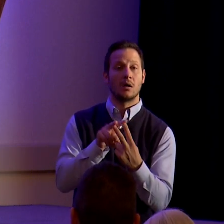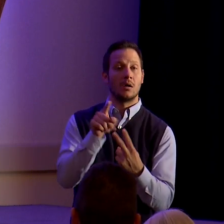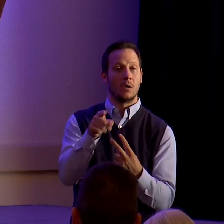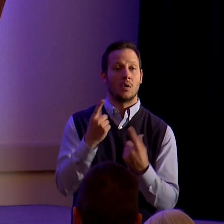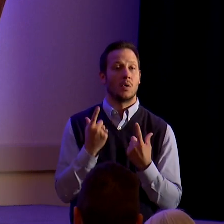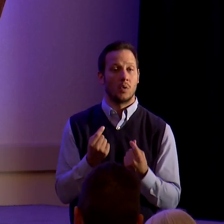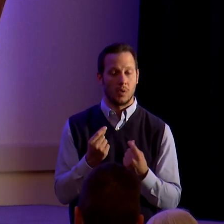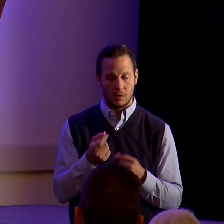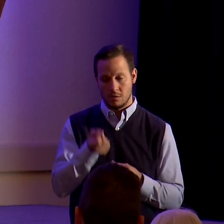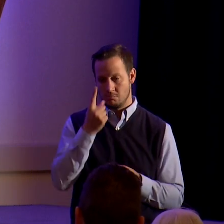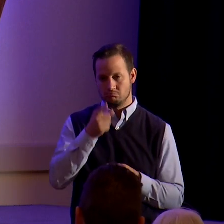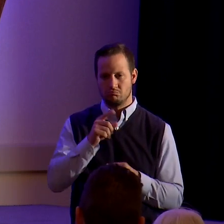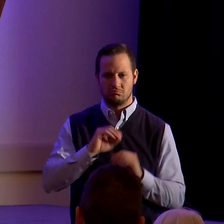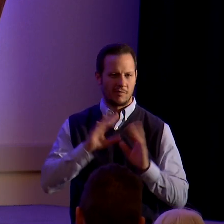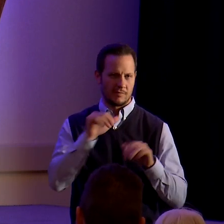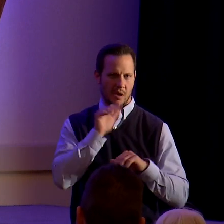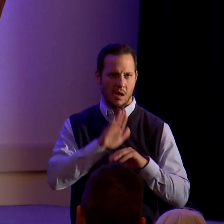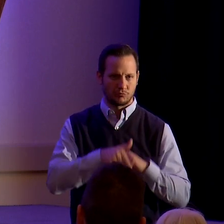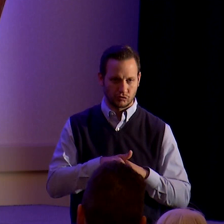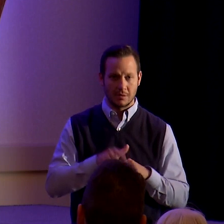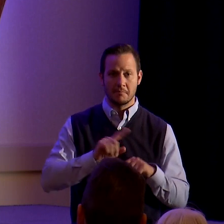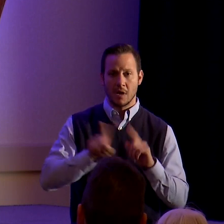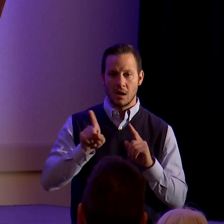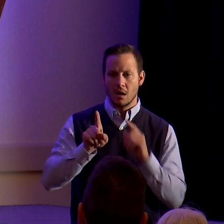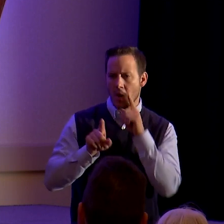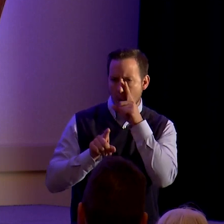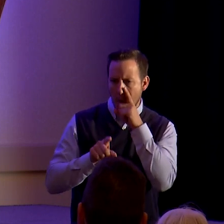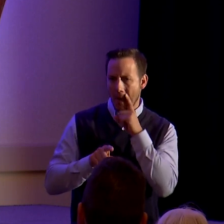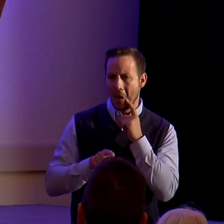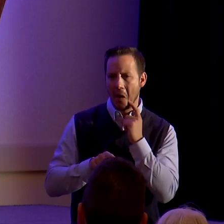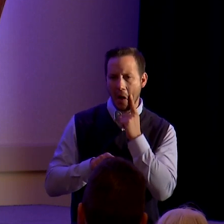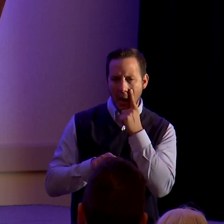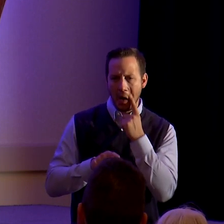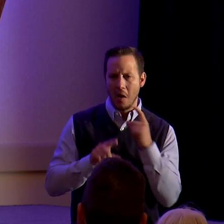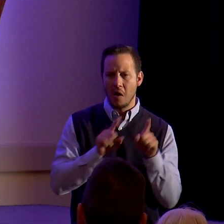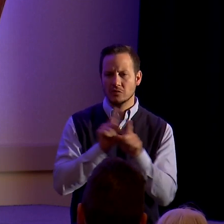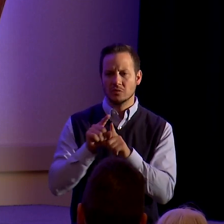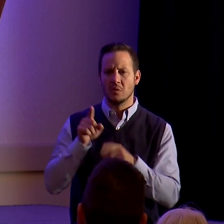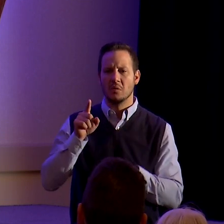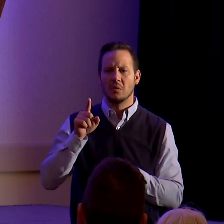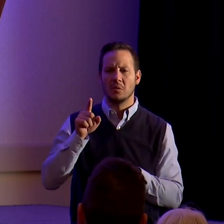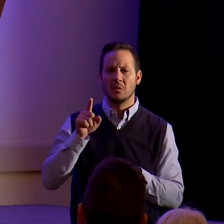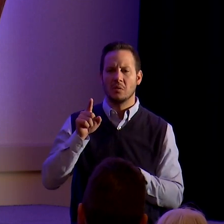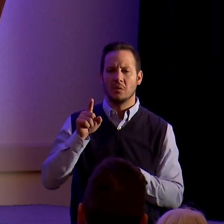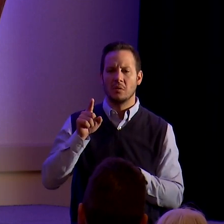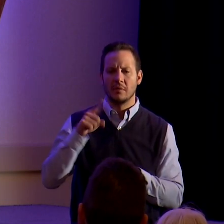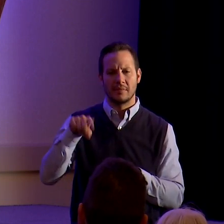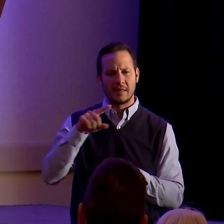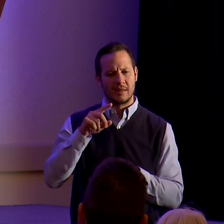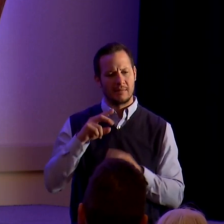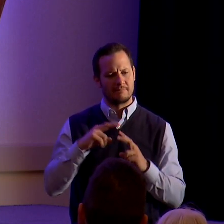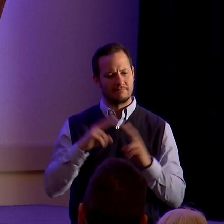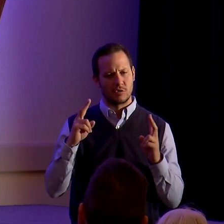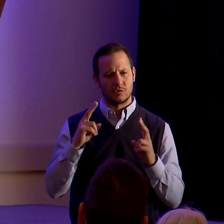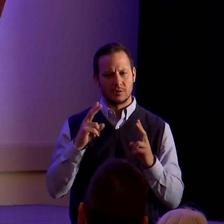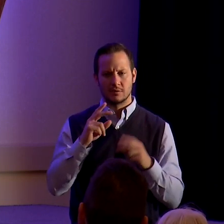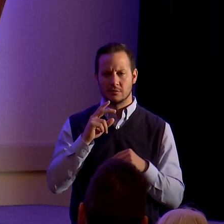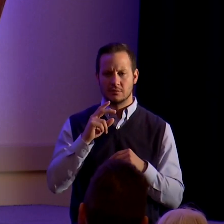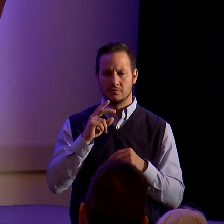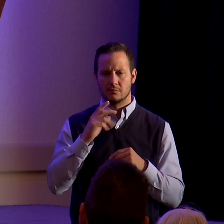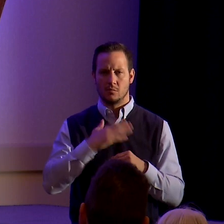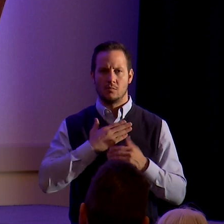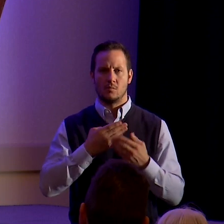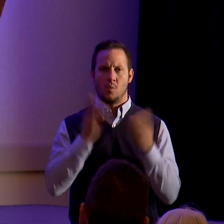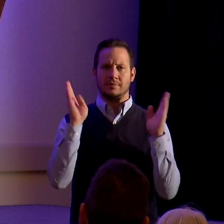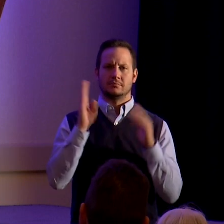hypocrites, was to just very patiently entertain my questions. Because I